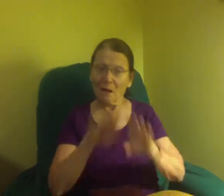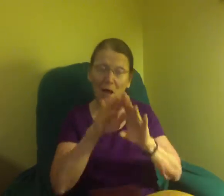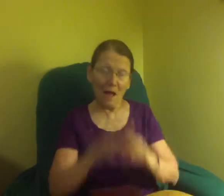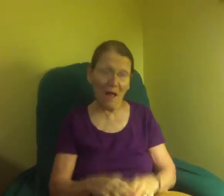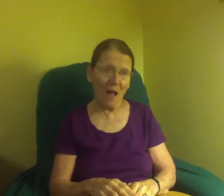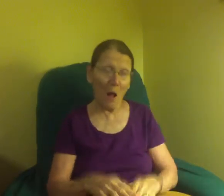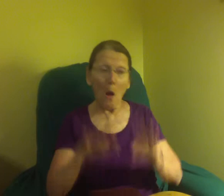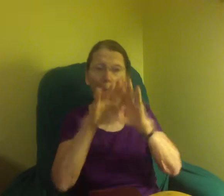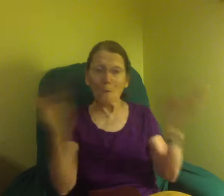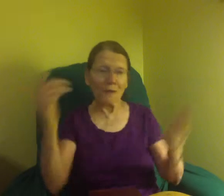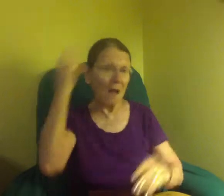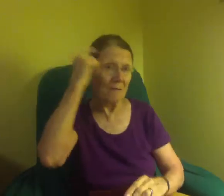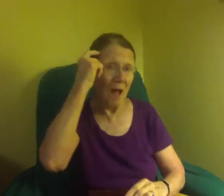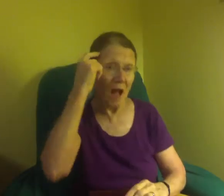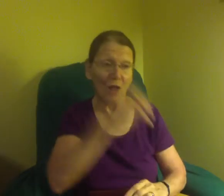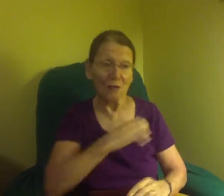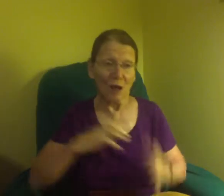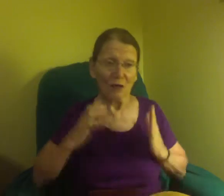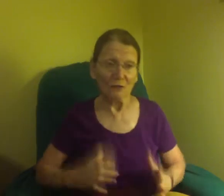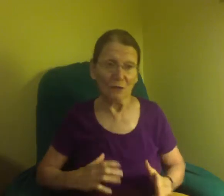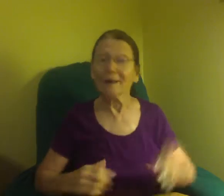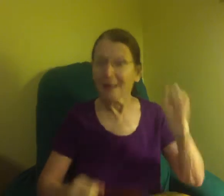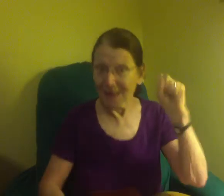I'm so I'm so tired.